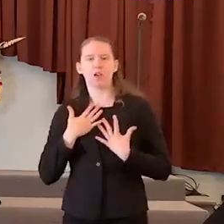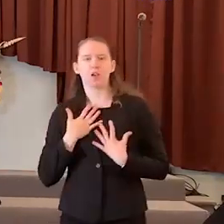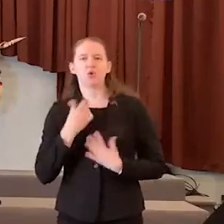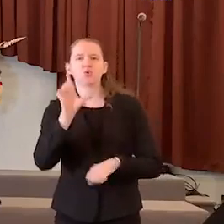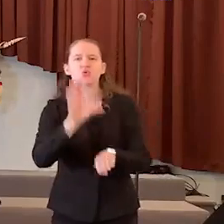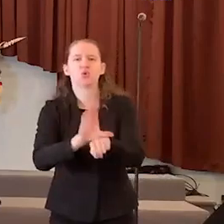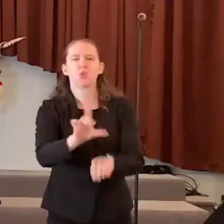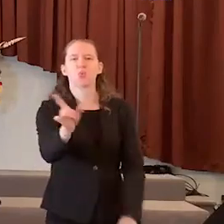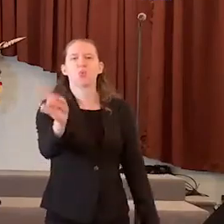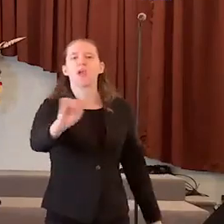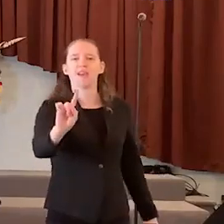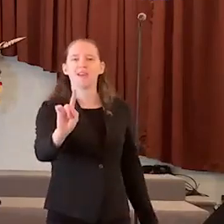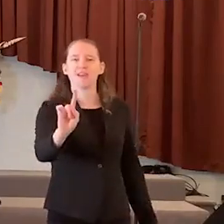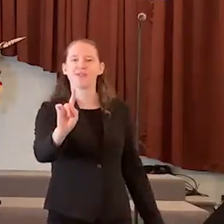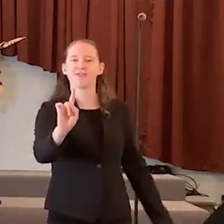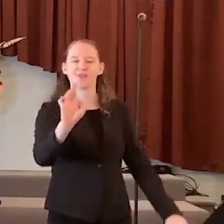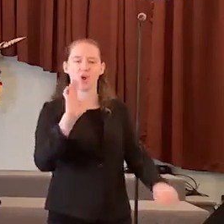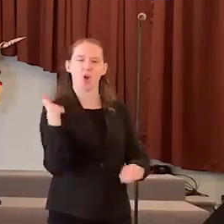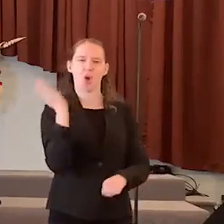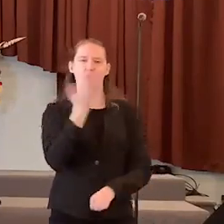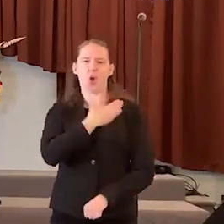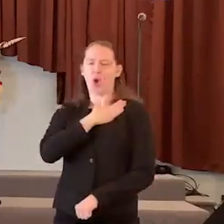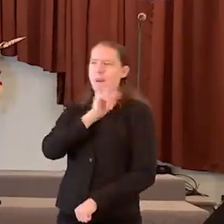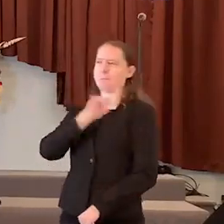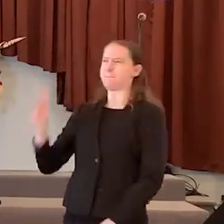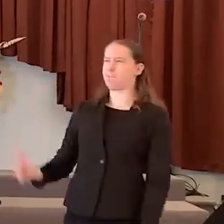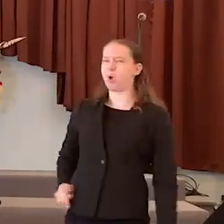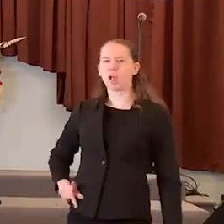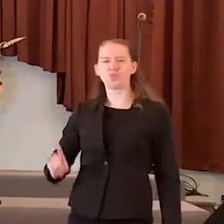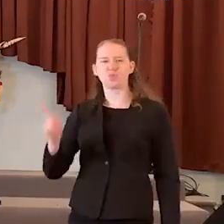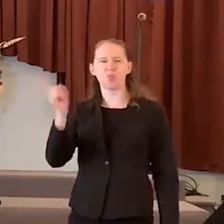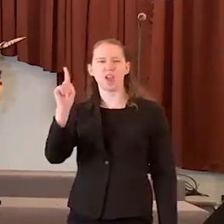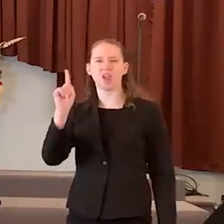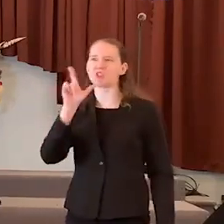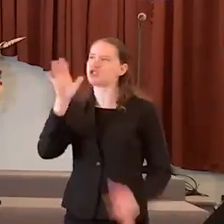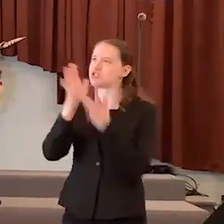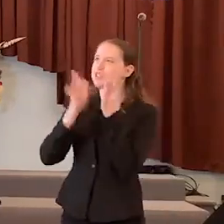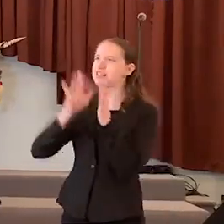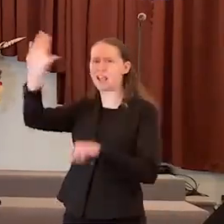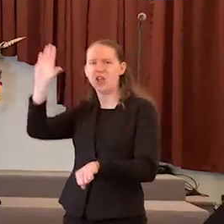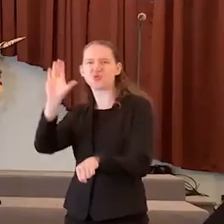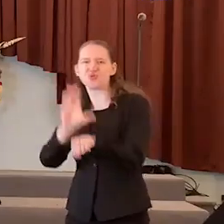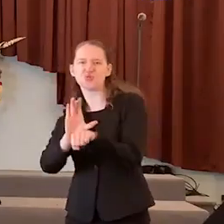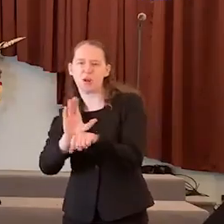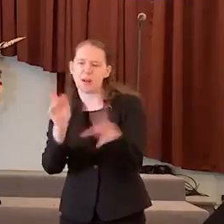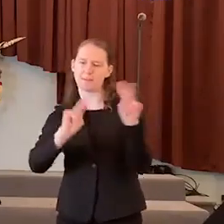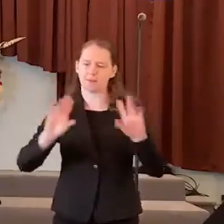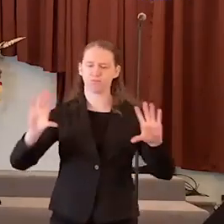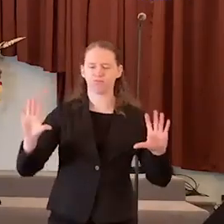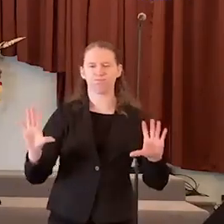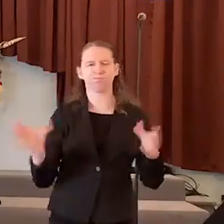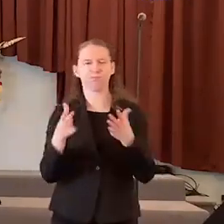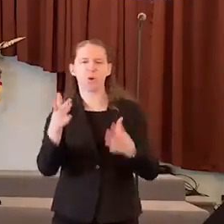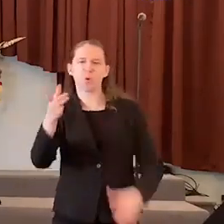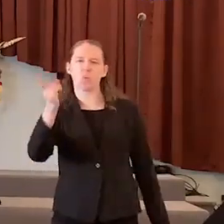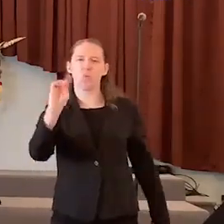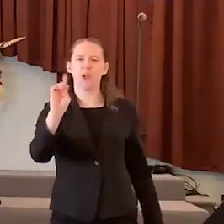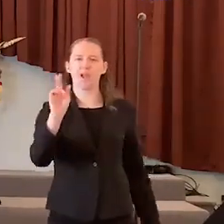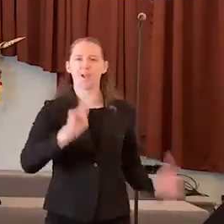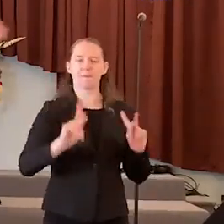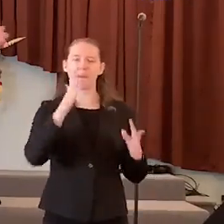the church? Where is our prince? Where is the church of the Lord Jesus, the body of Christ, that will come along and